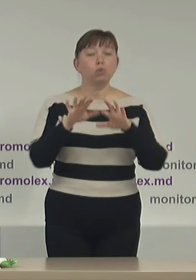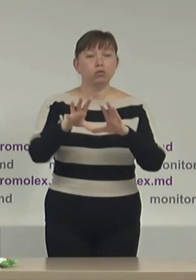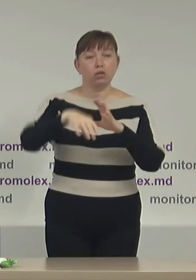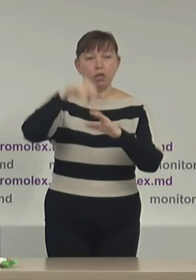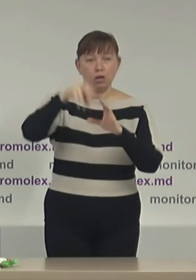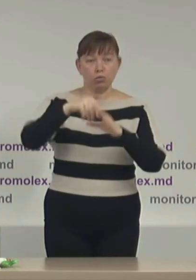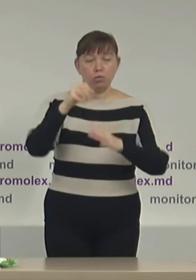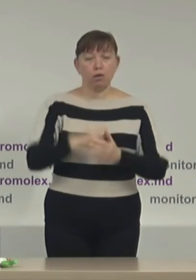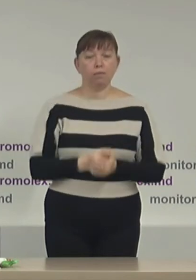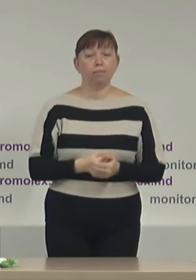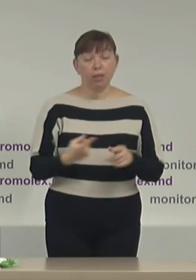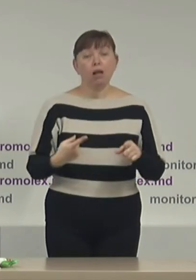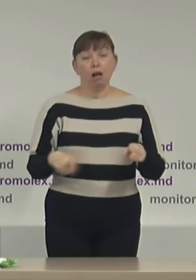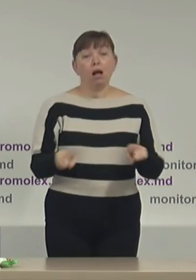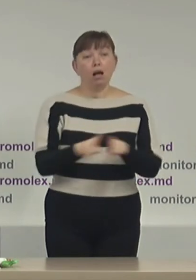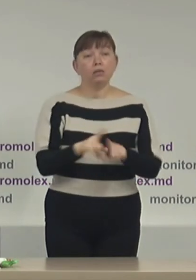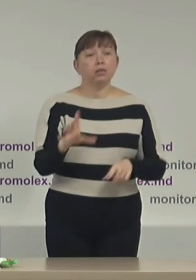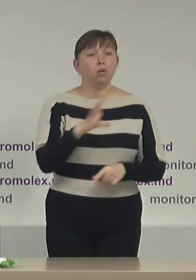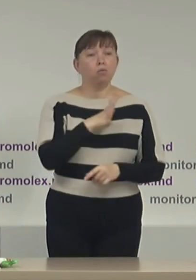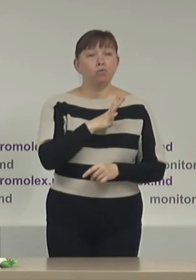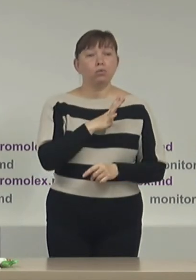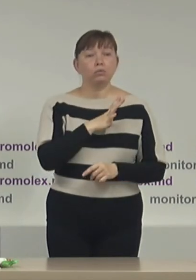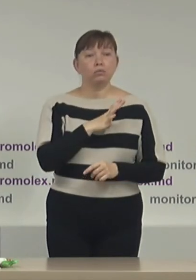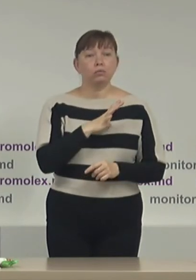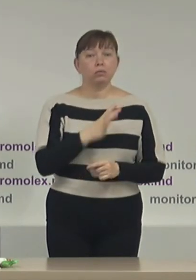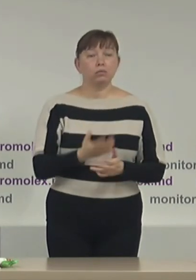to the electoral process.